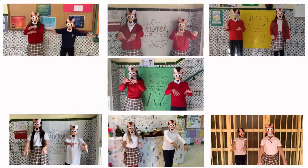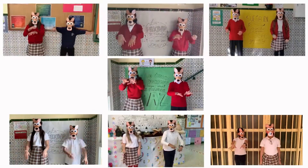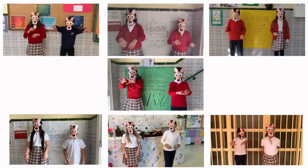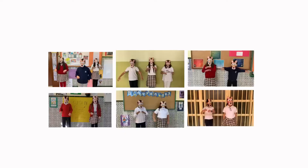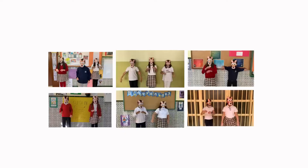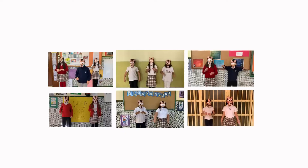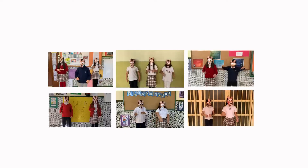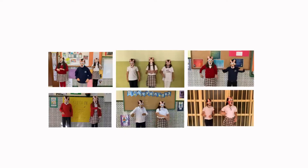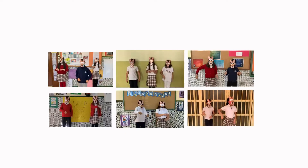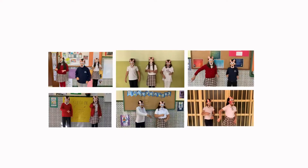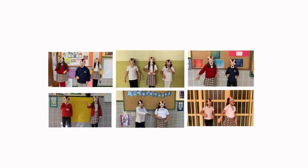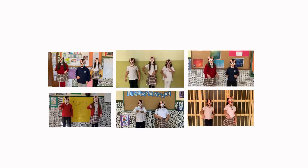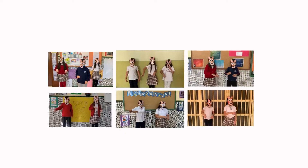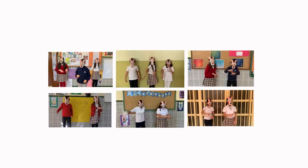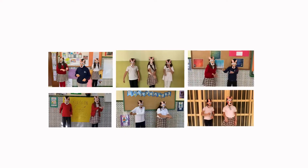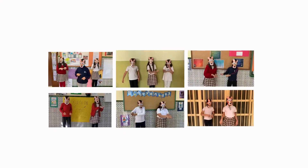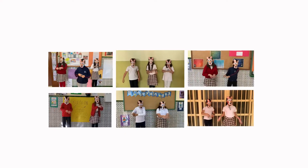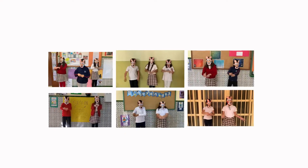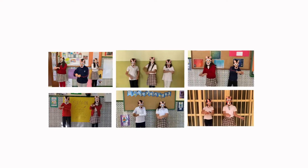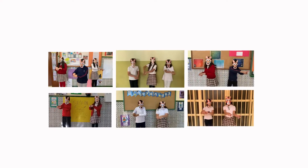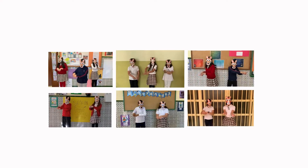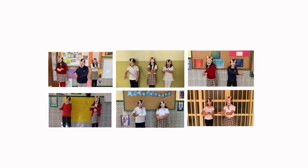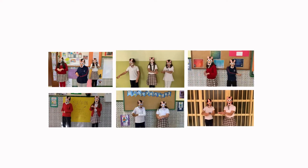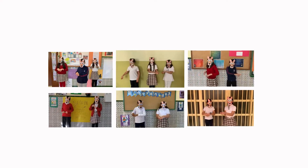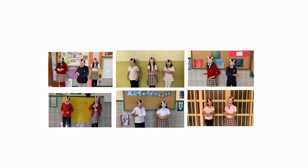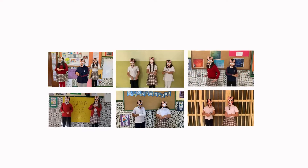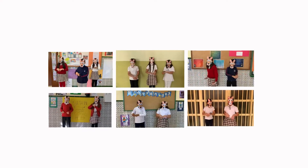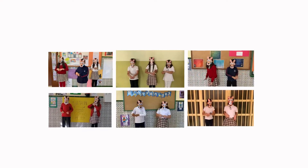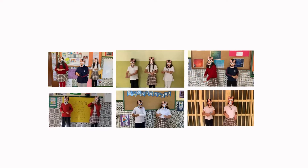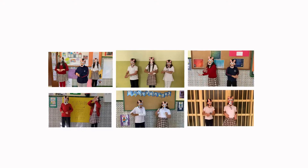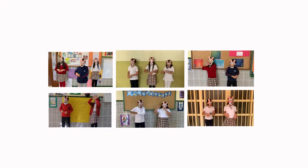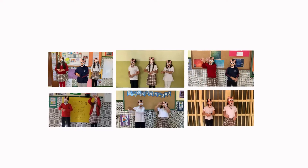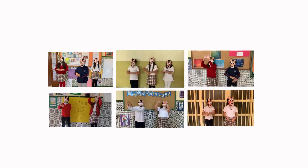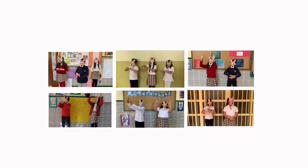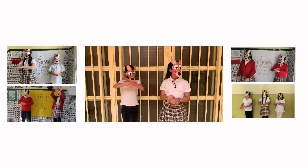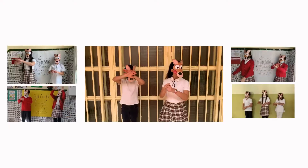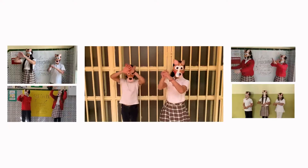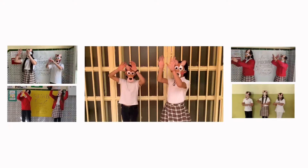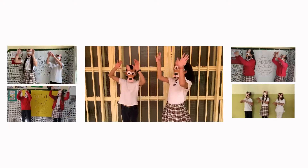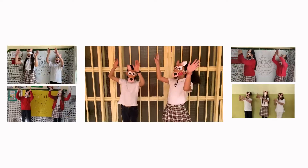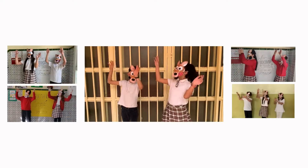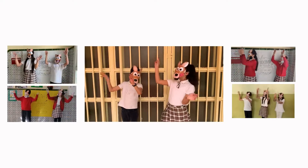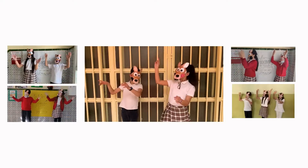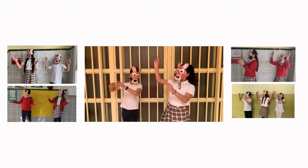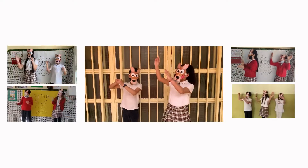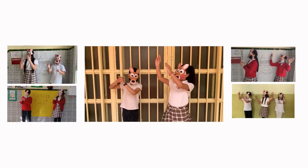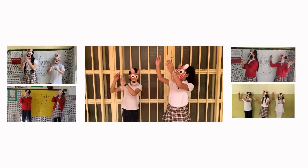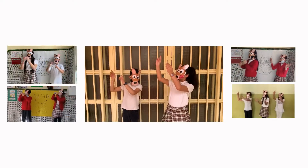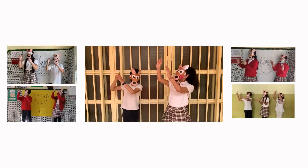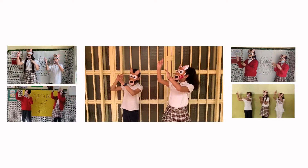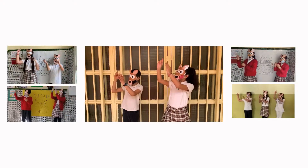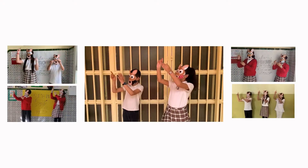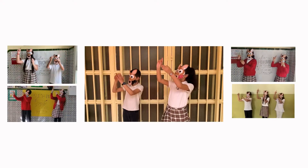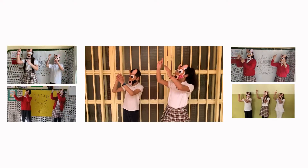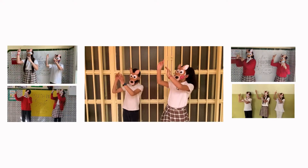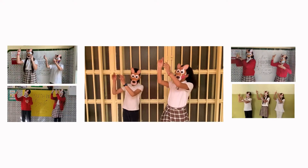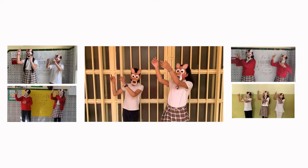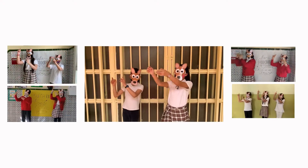We share a dream and sing with one